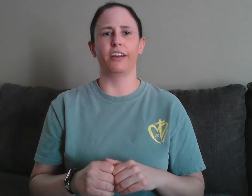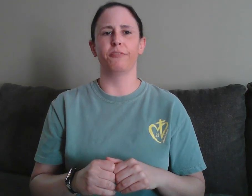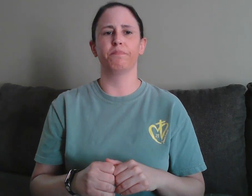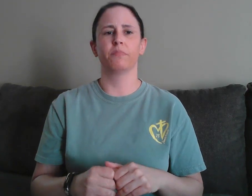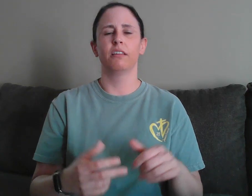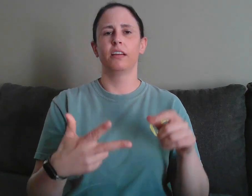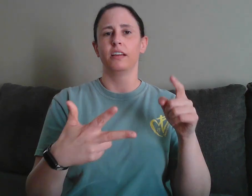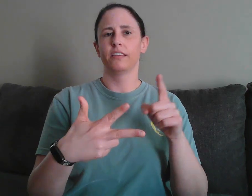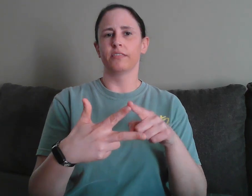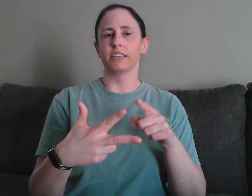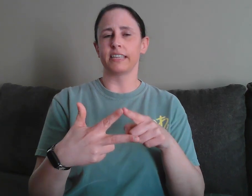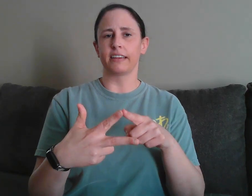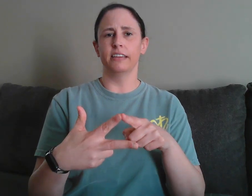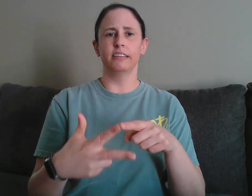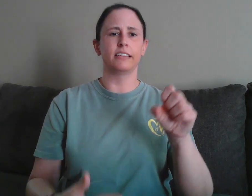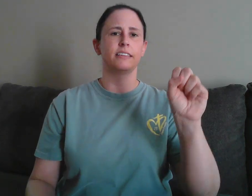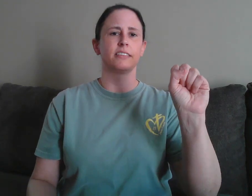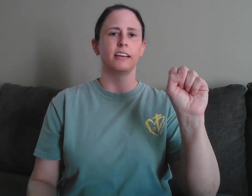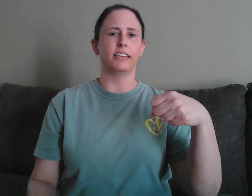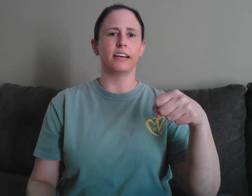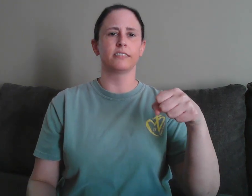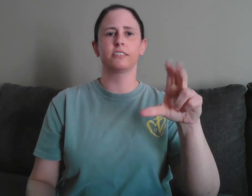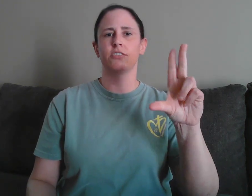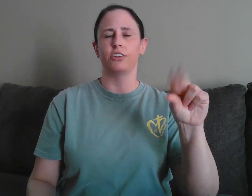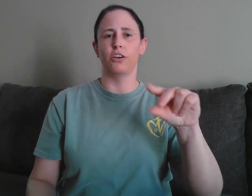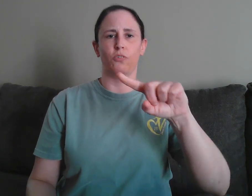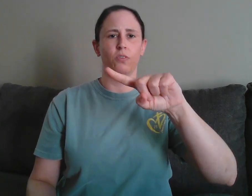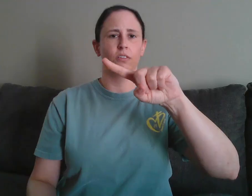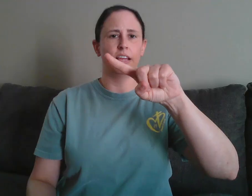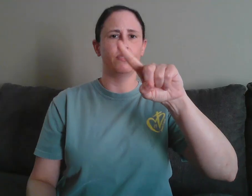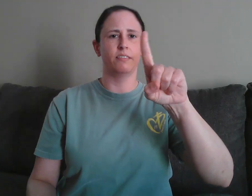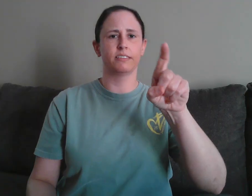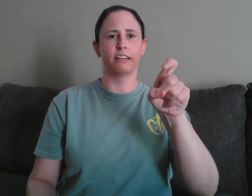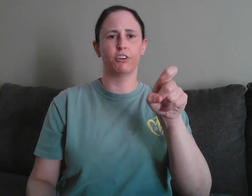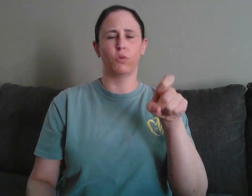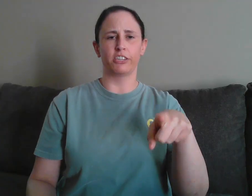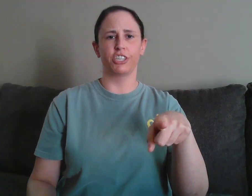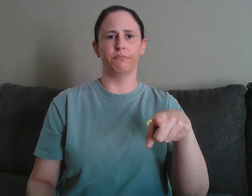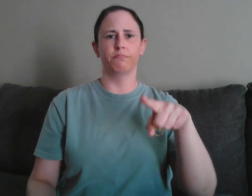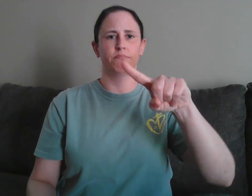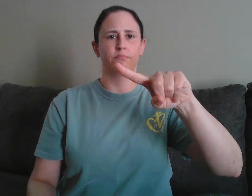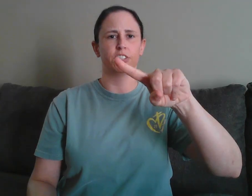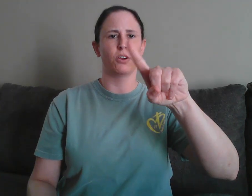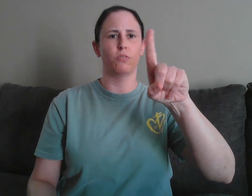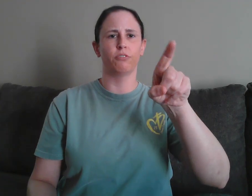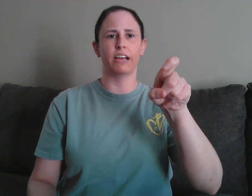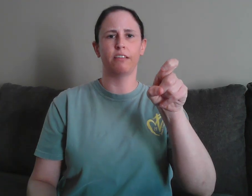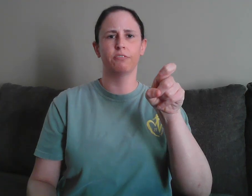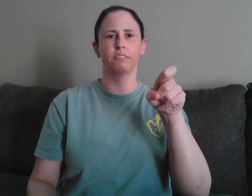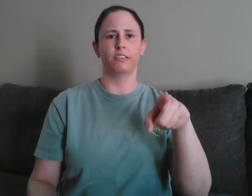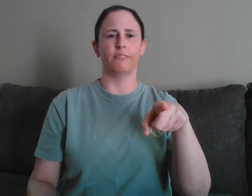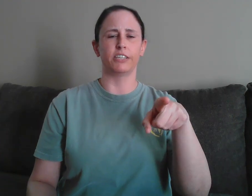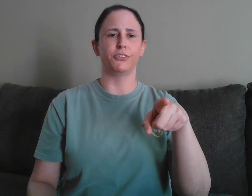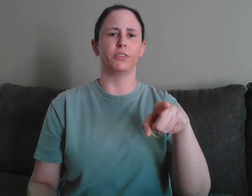are. The second is a yes, no, and then the sign for question. So go around and then do the